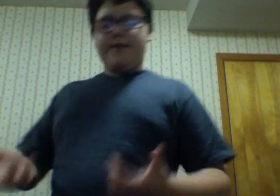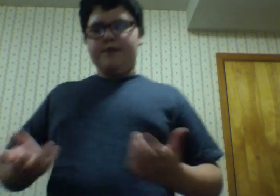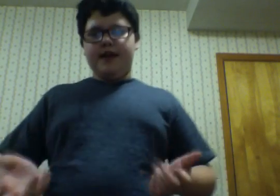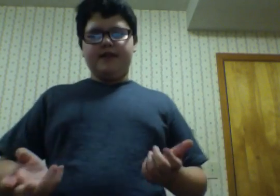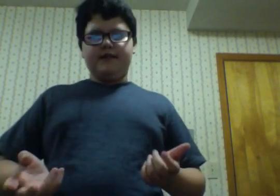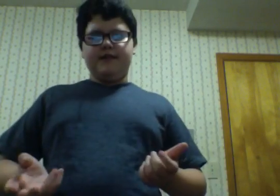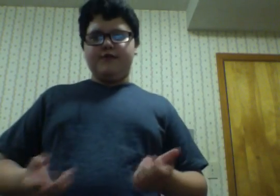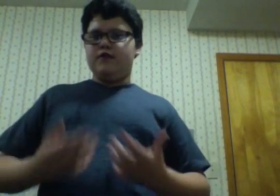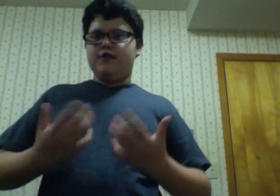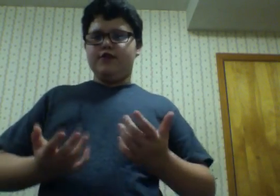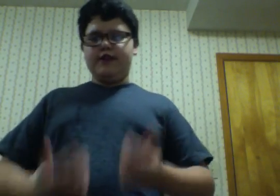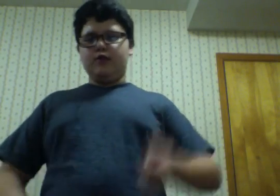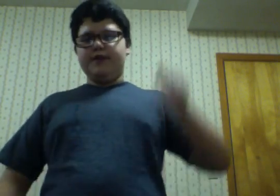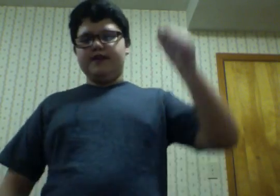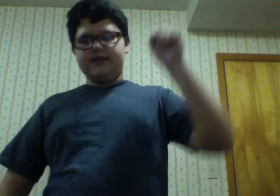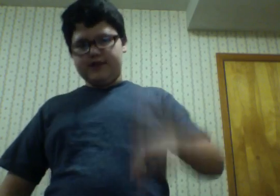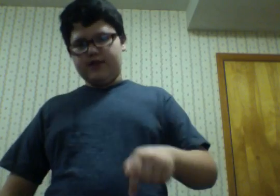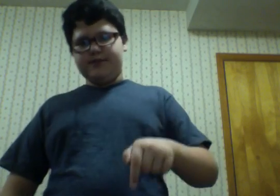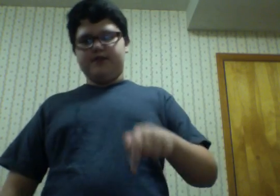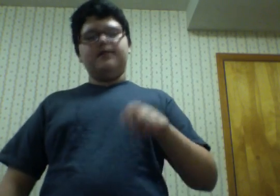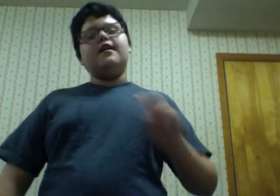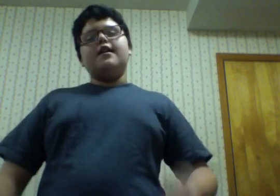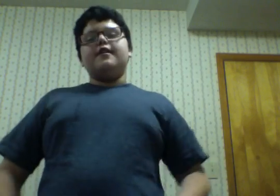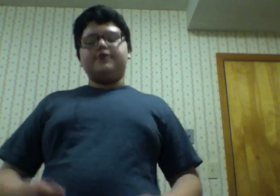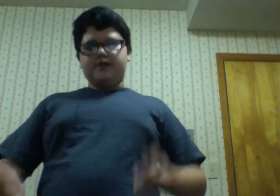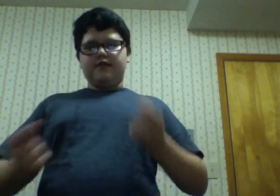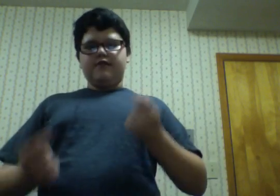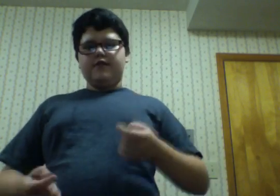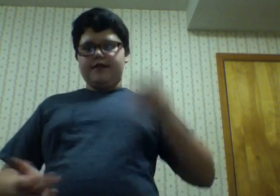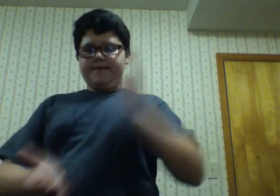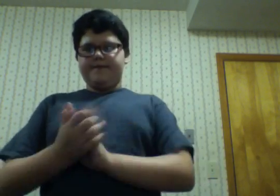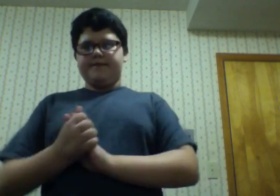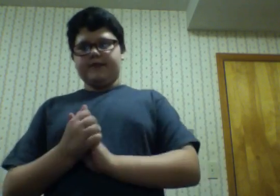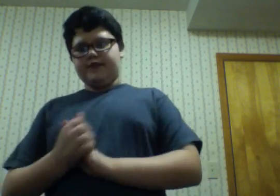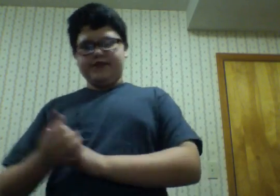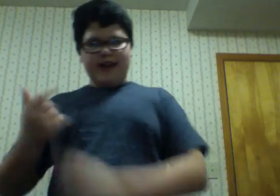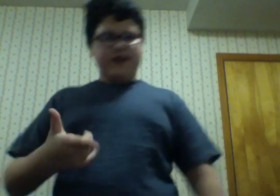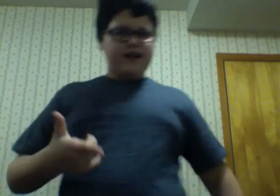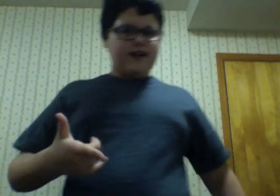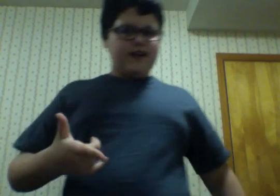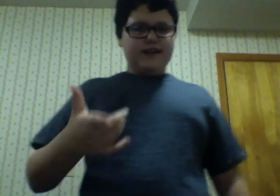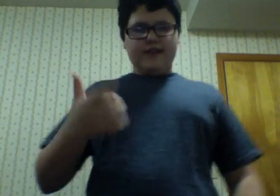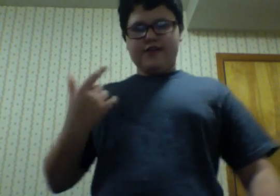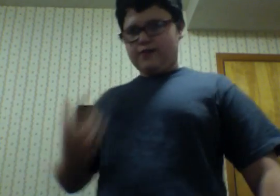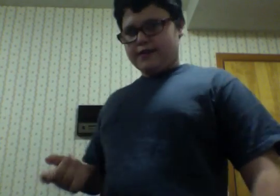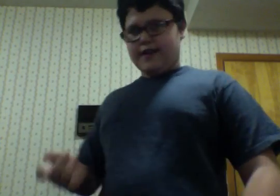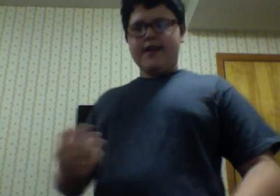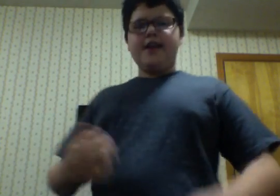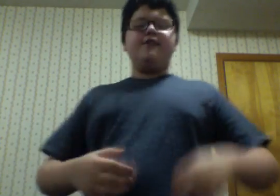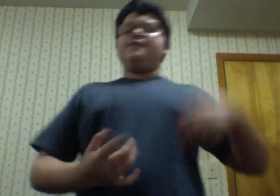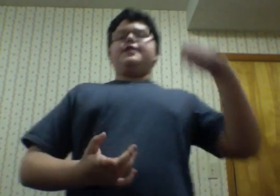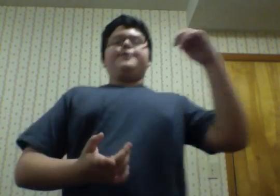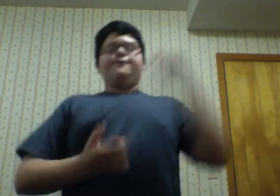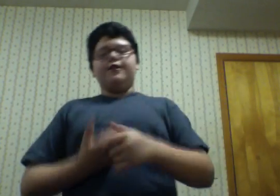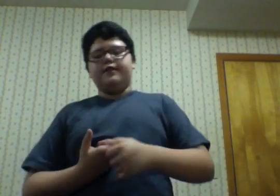or paste it, if you want the link, it will be in the description. So, just have fun on this website. There's going to be photos.